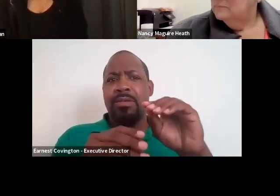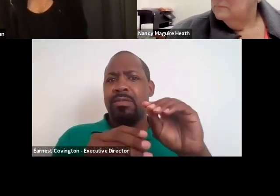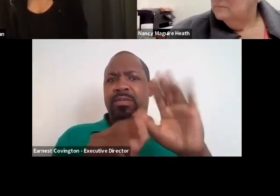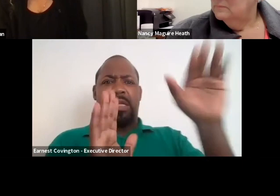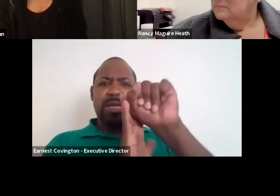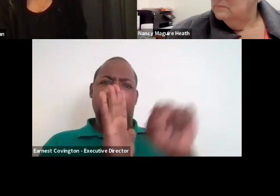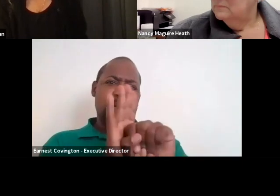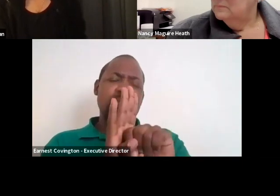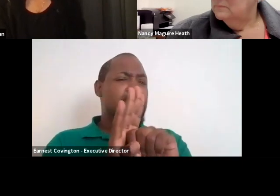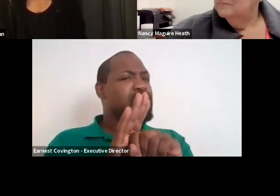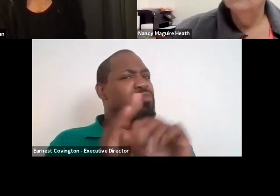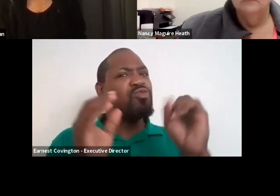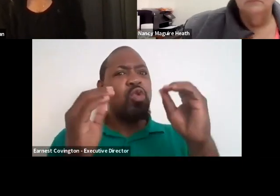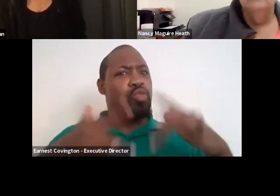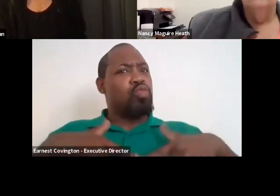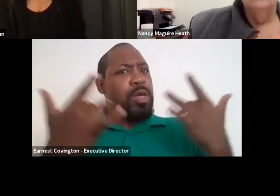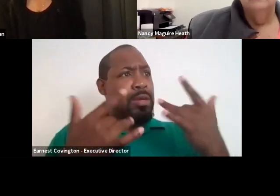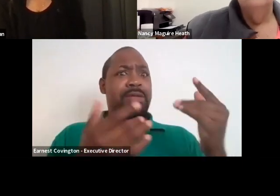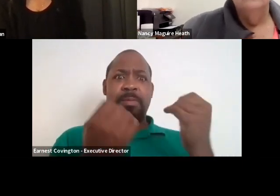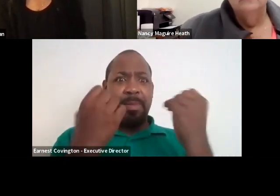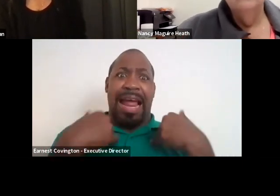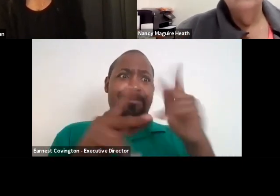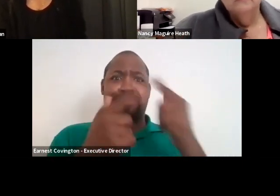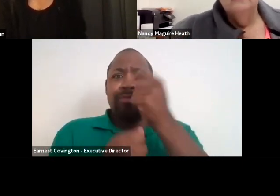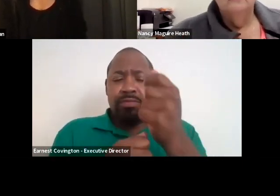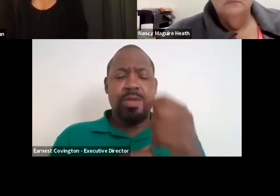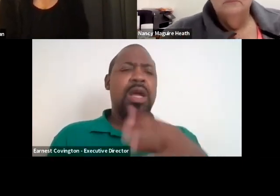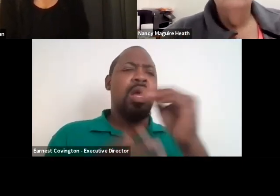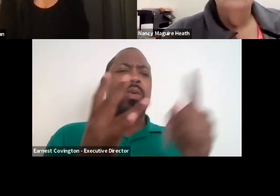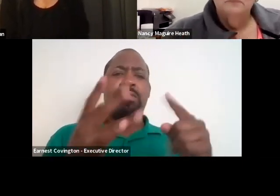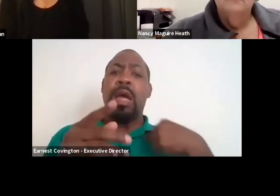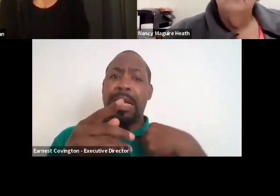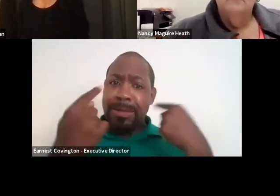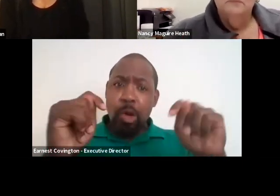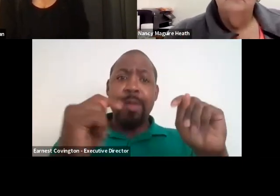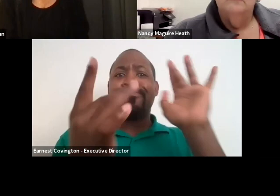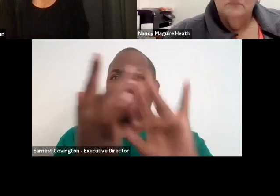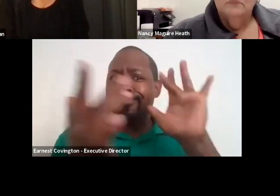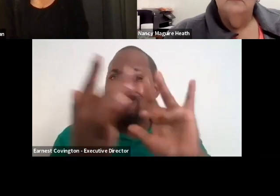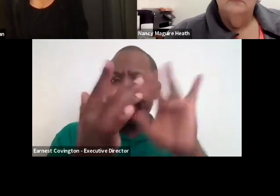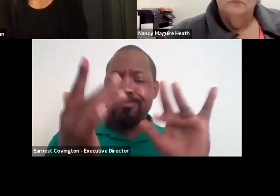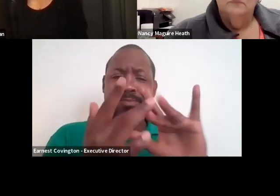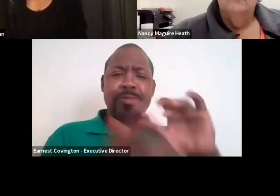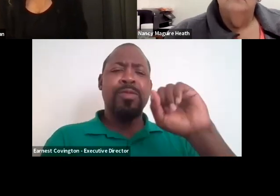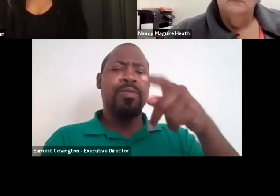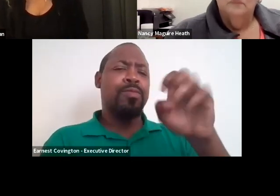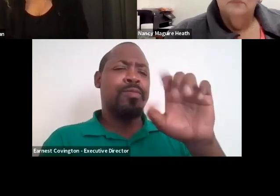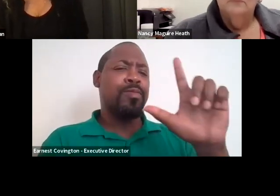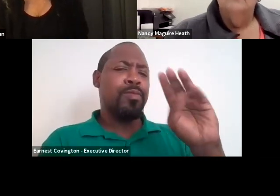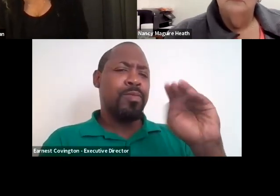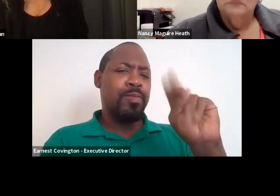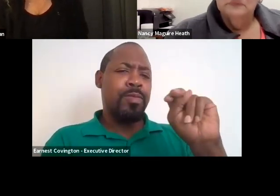why it's so valuable to have that in their state. So that would be excellent. It'd be great. And also I have